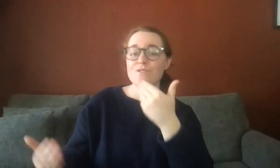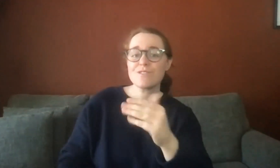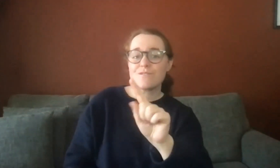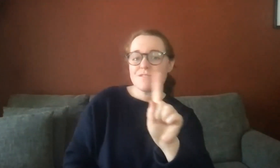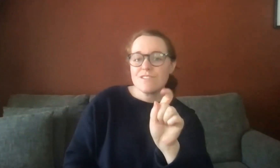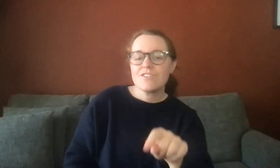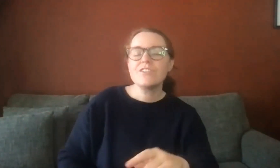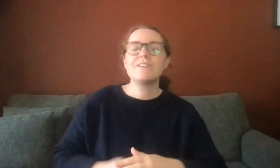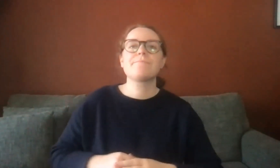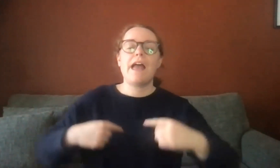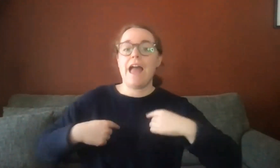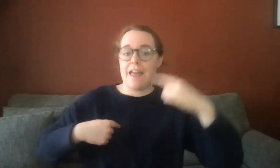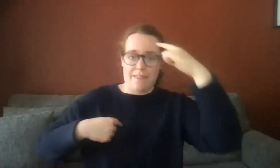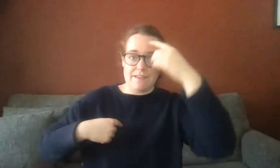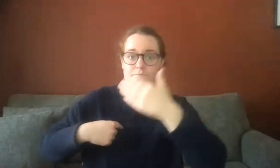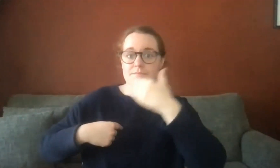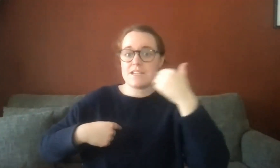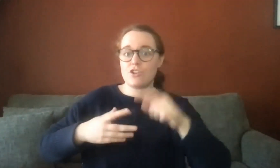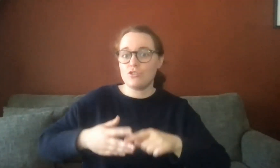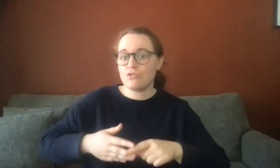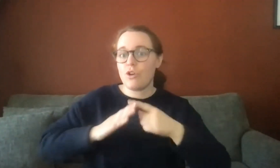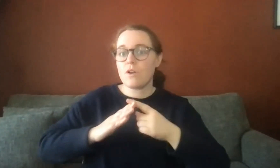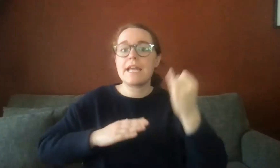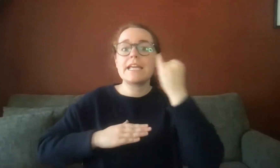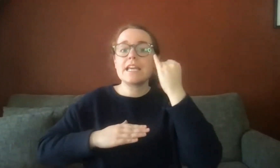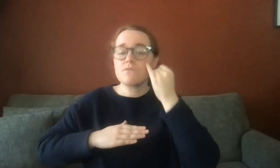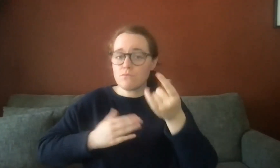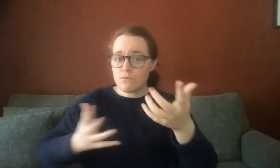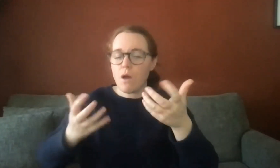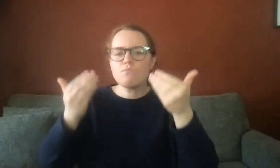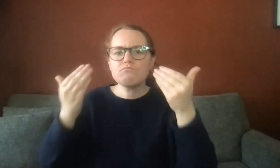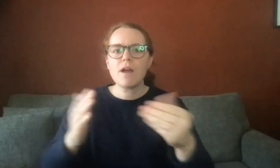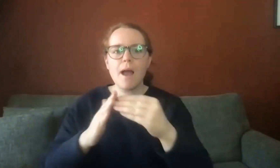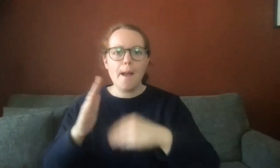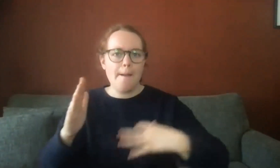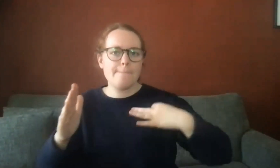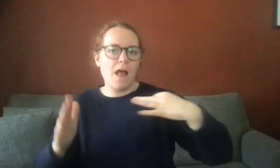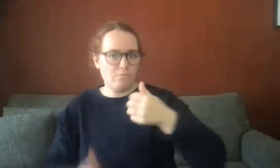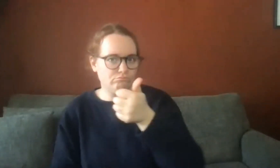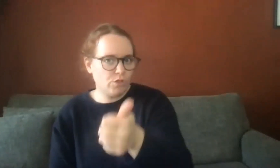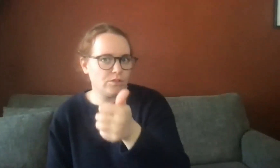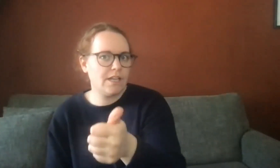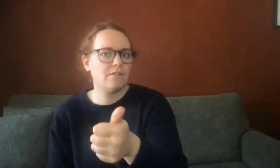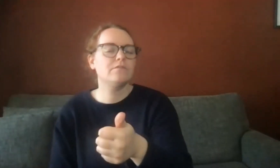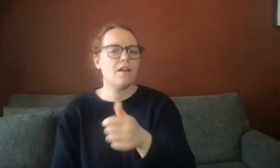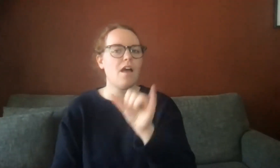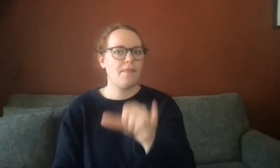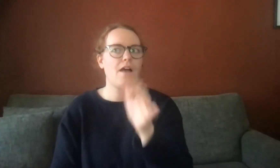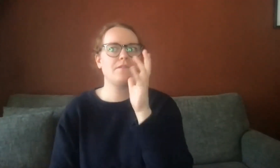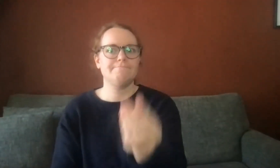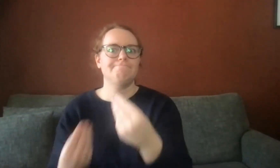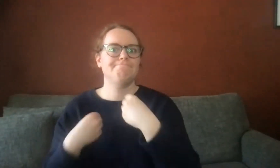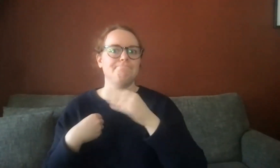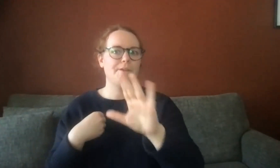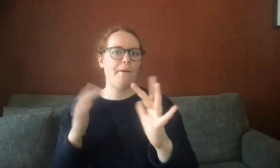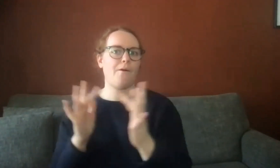think the best place to start would be if you want to submit an application for yourself, then that gets us your contact info and we can follow